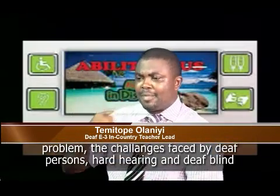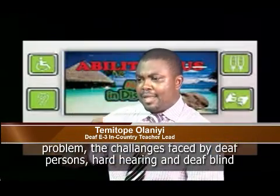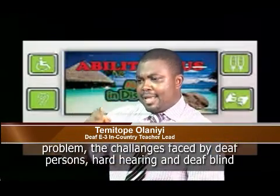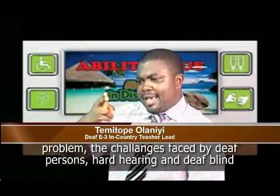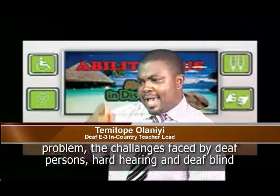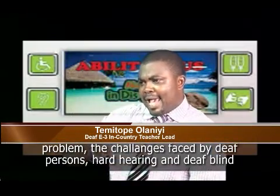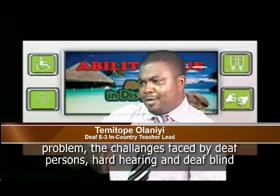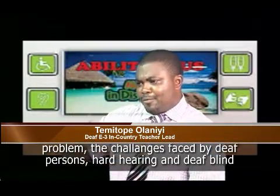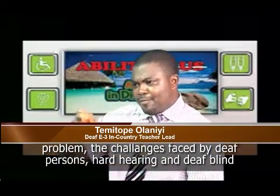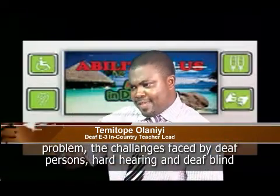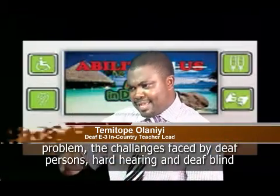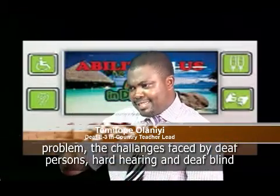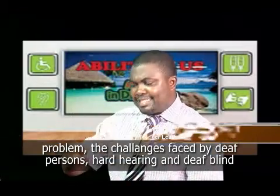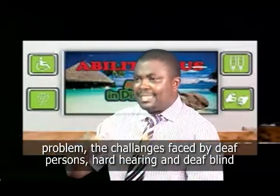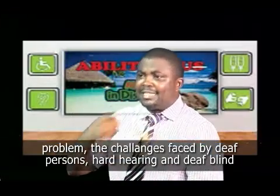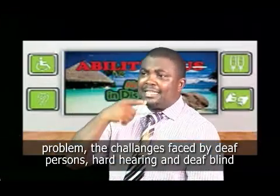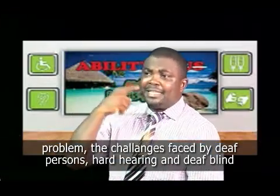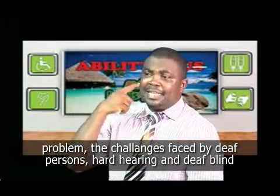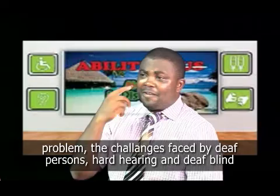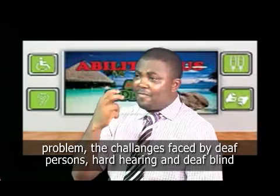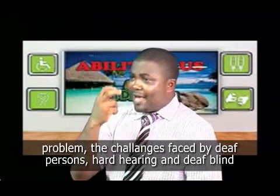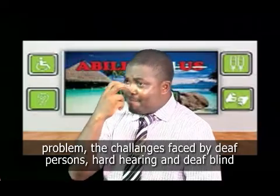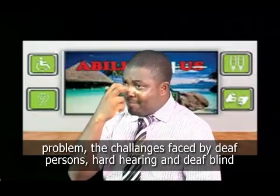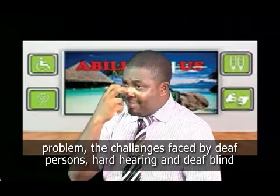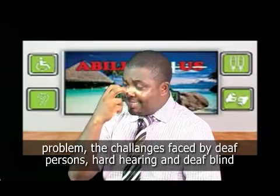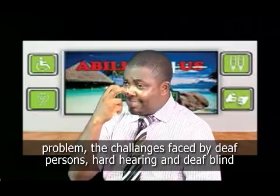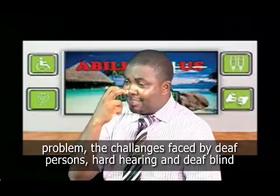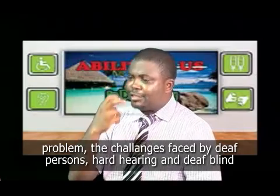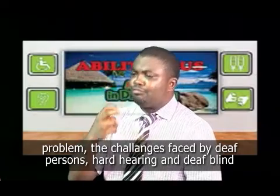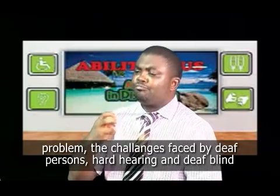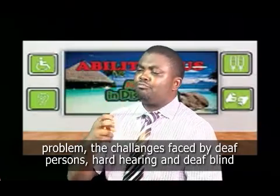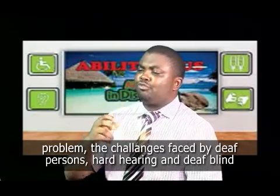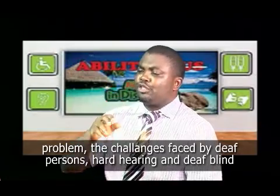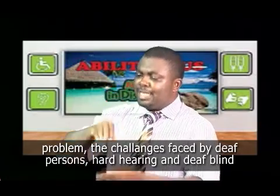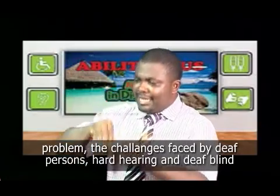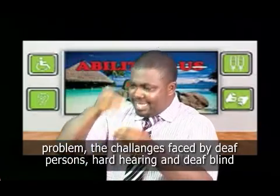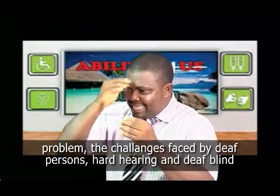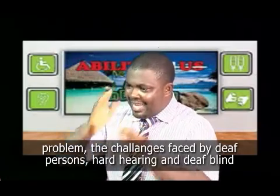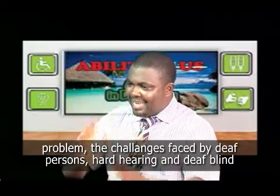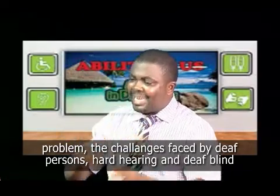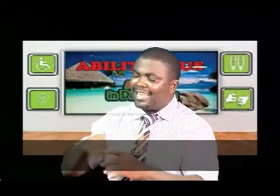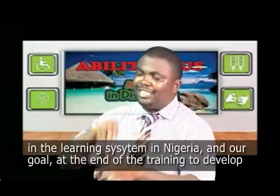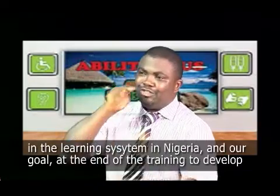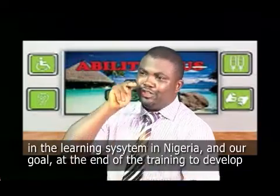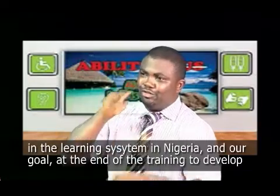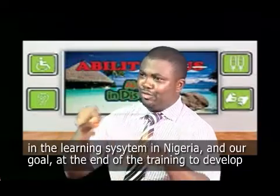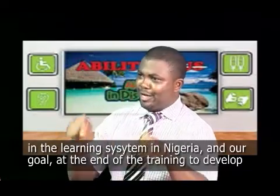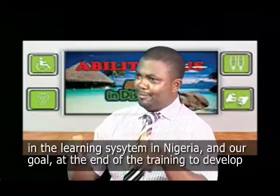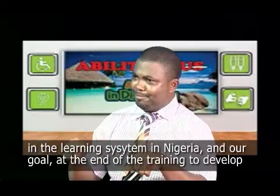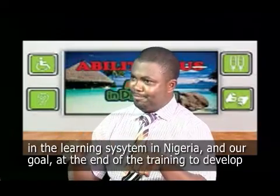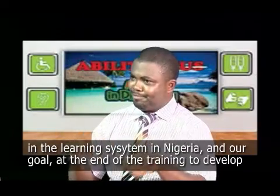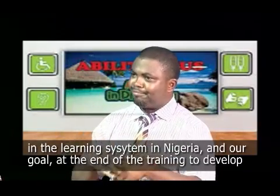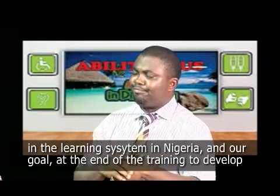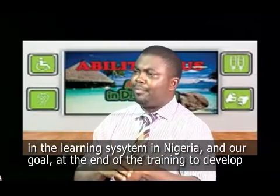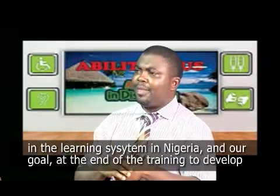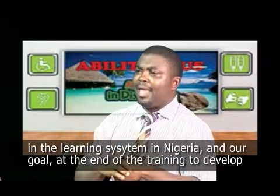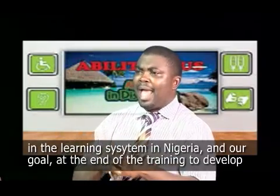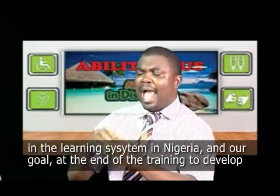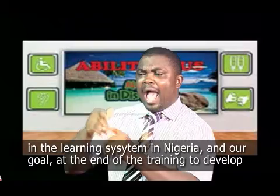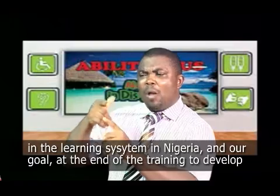The challenges faced by deaf persons, the hard of hearing and deaf blind in the learning system in